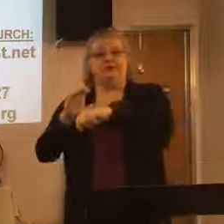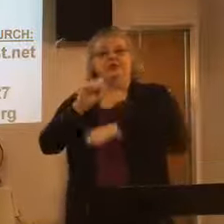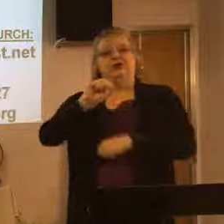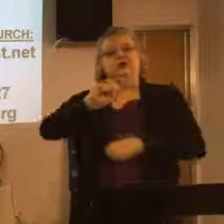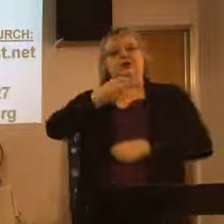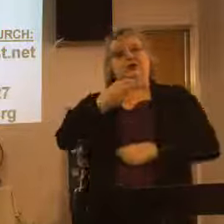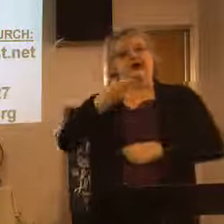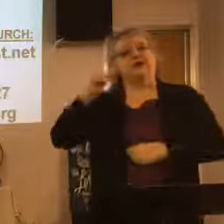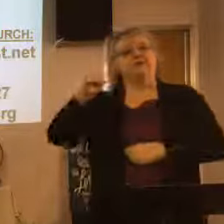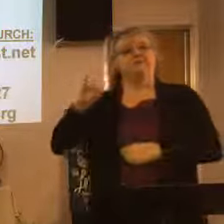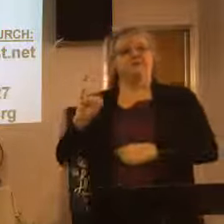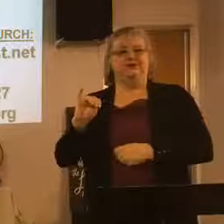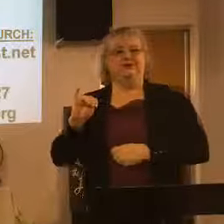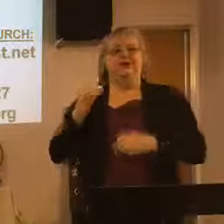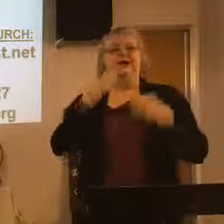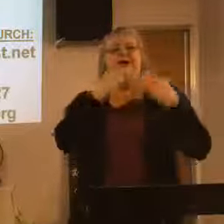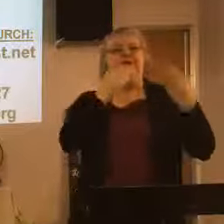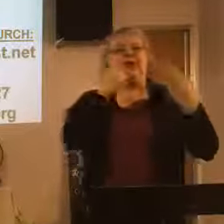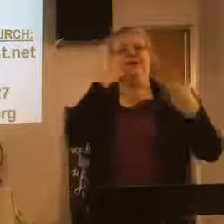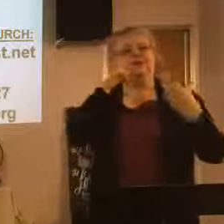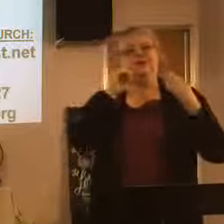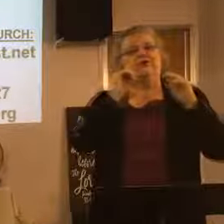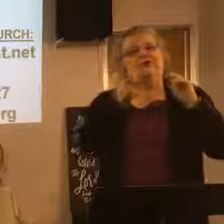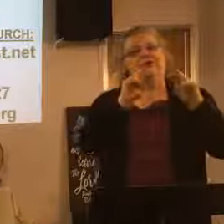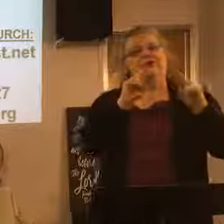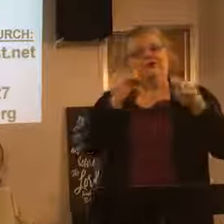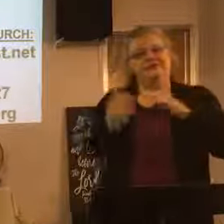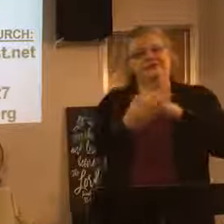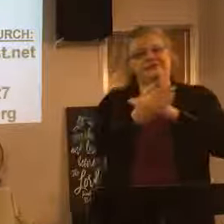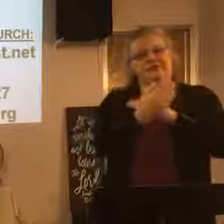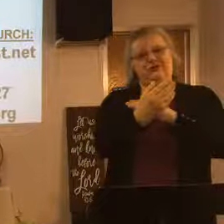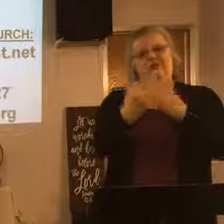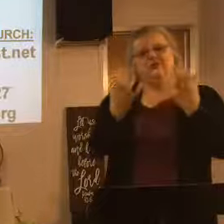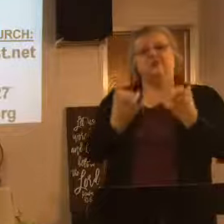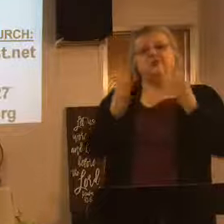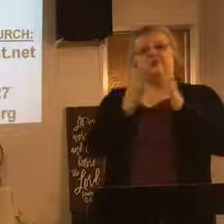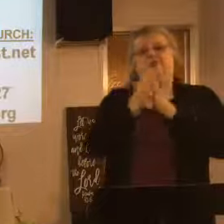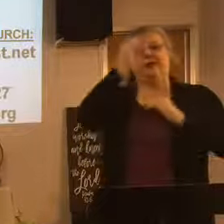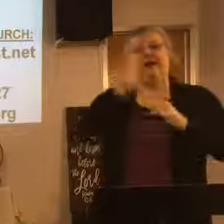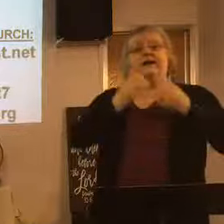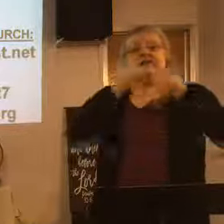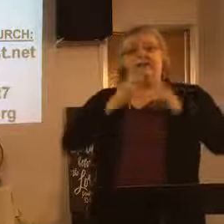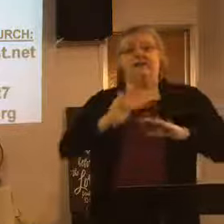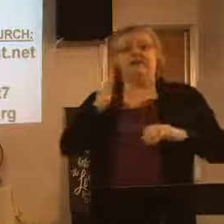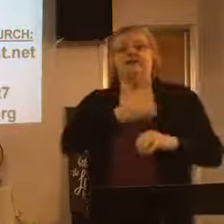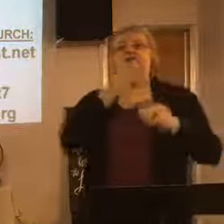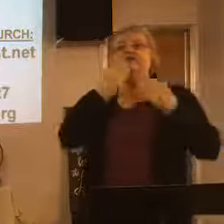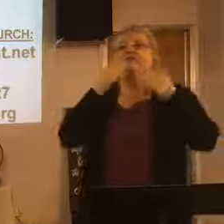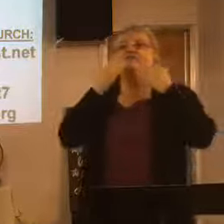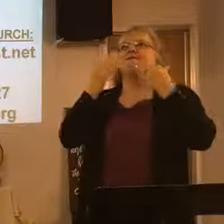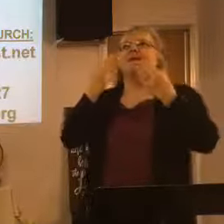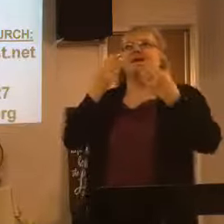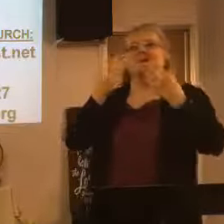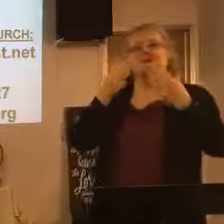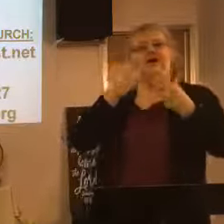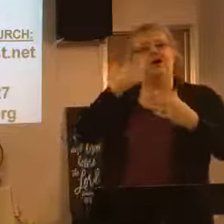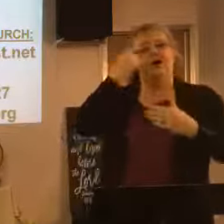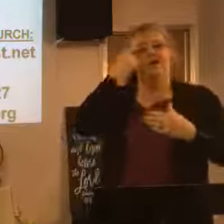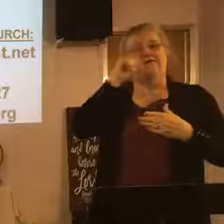Sterling Heights, Michigan. Thank you for tuning in this morning. I want to ask God's blessing. We give thanks, first of all,